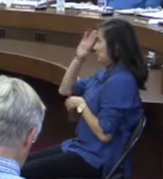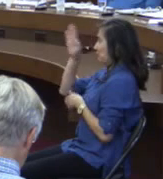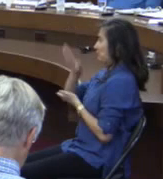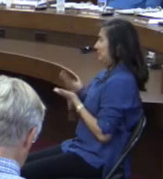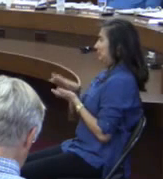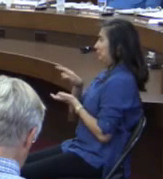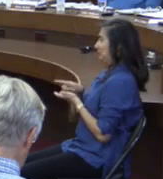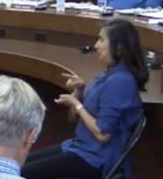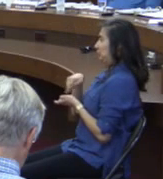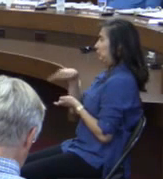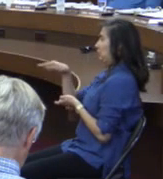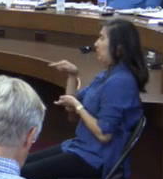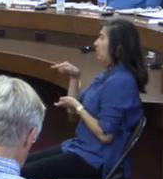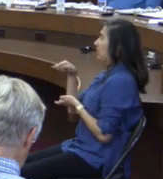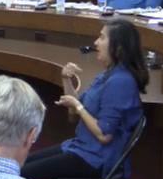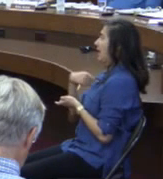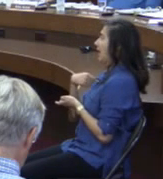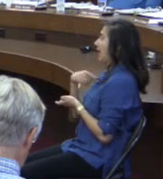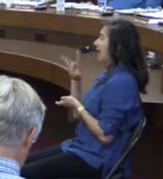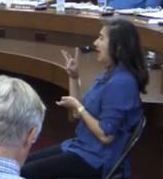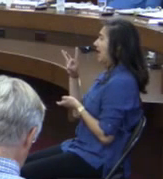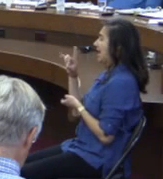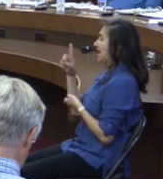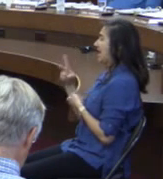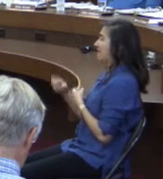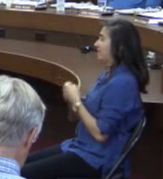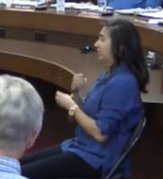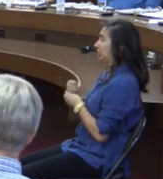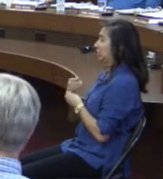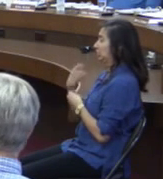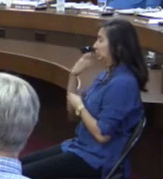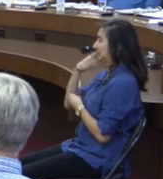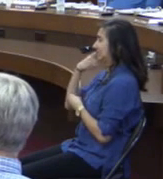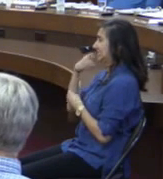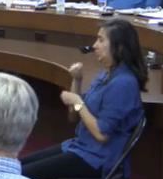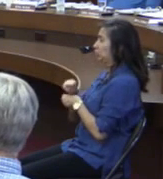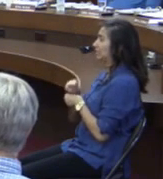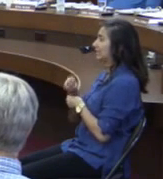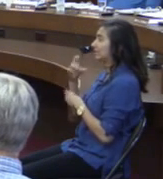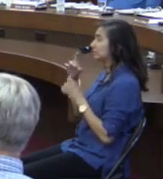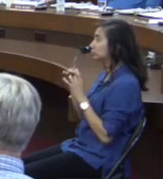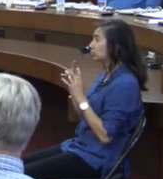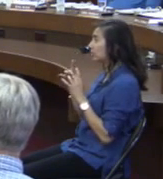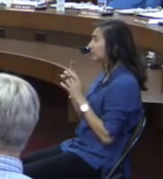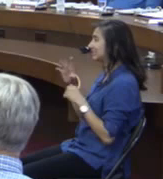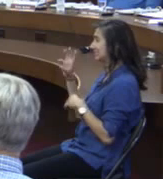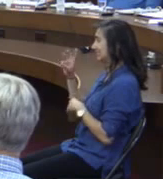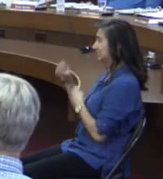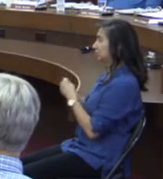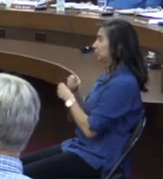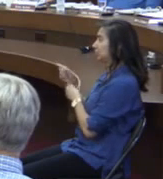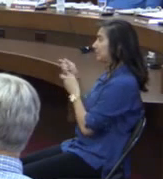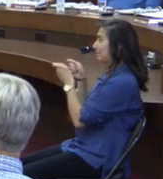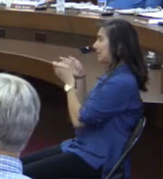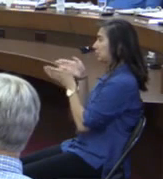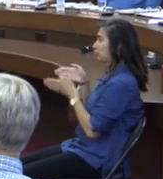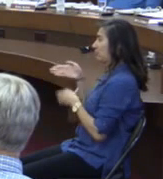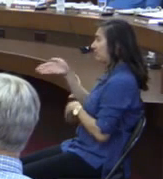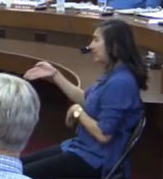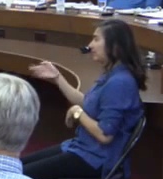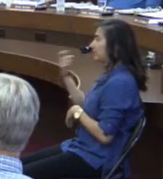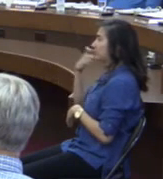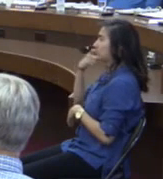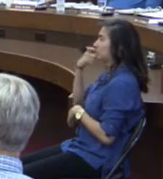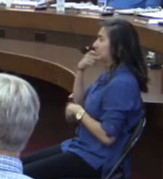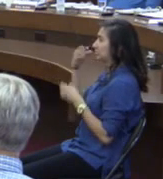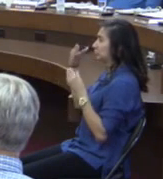all. I've spent the last 8.5 years working for Starbucks, six of which in management position. My most recent